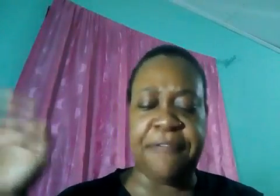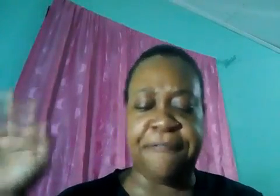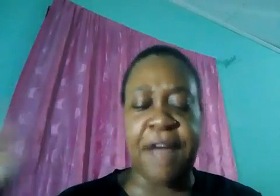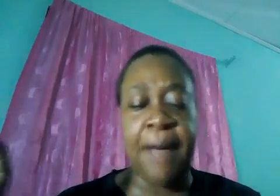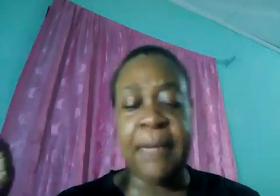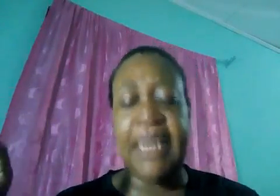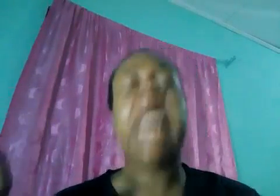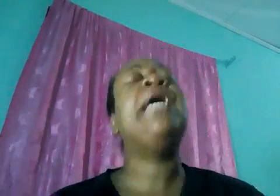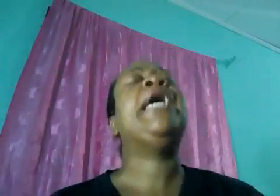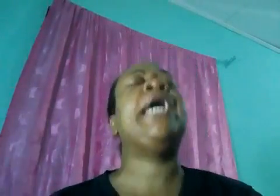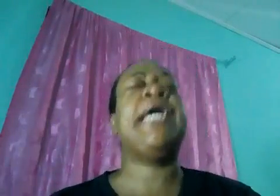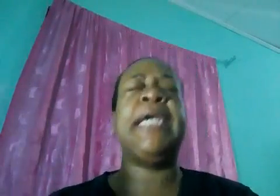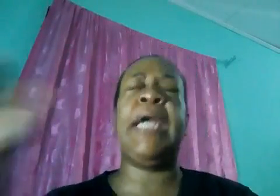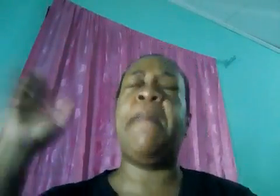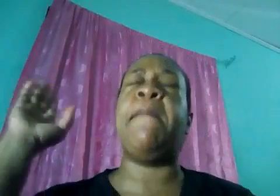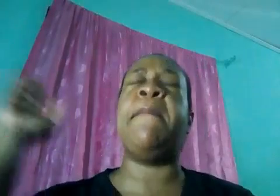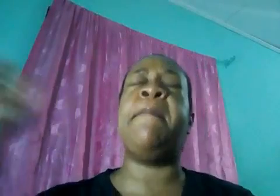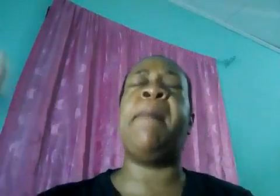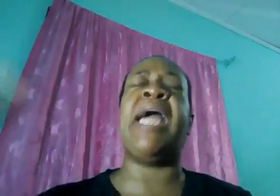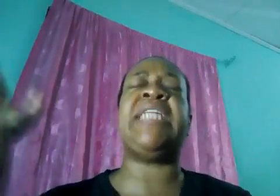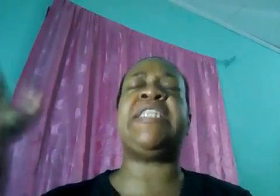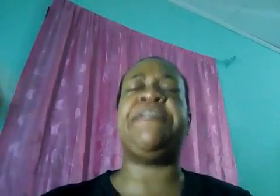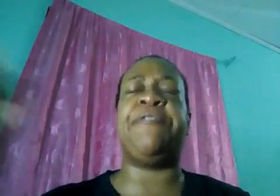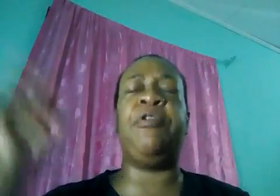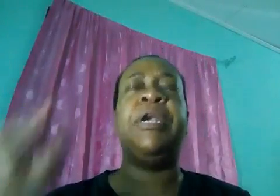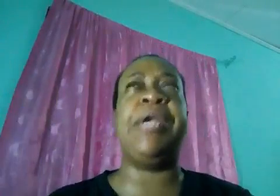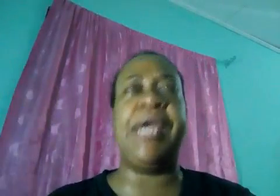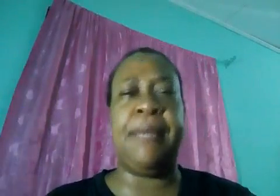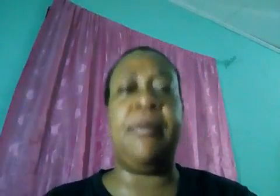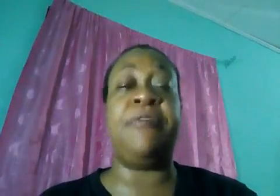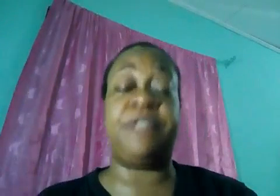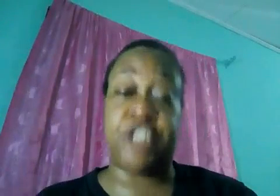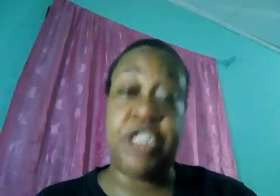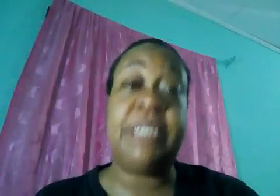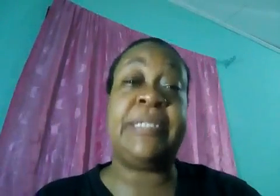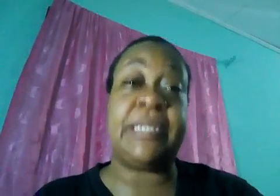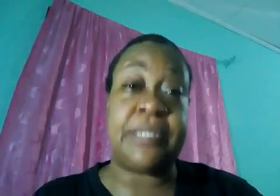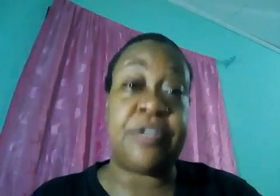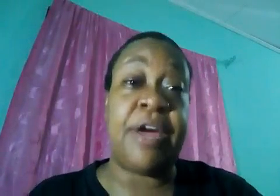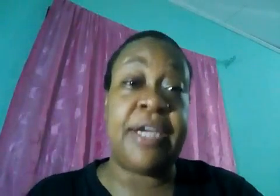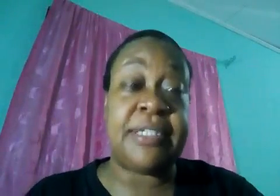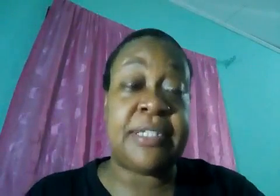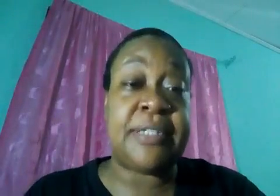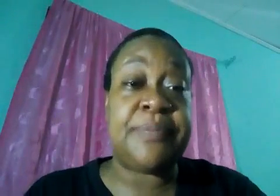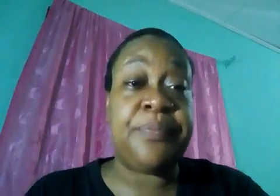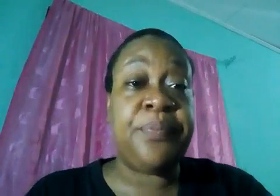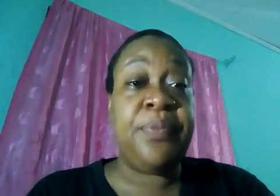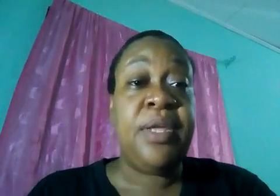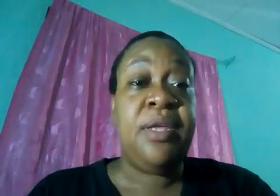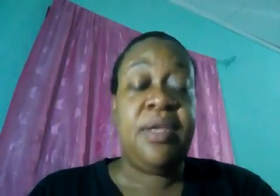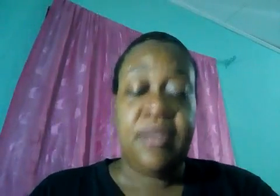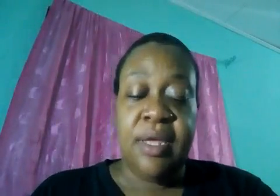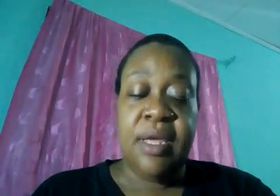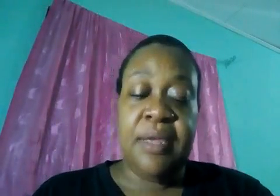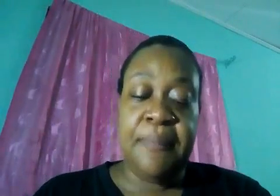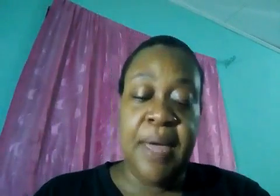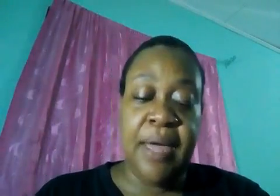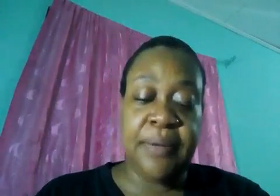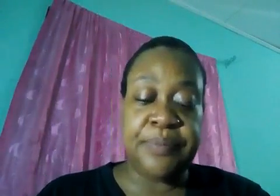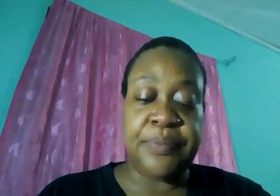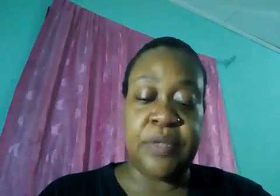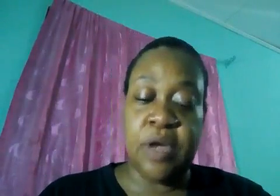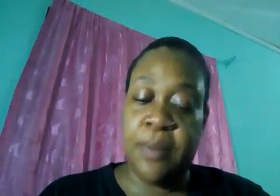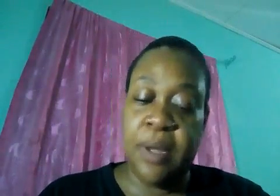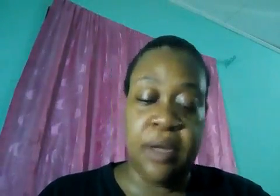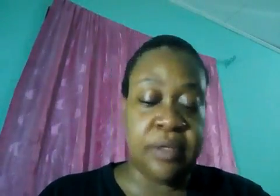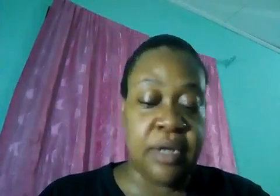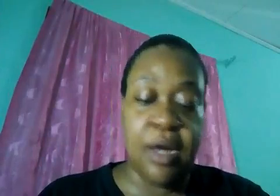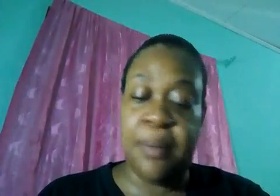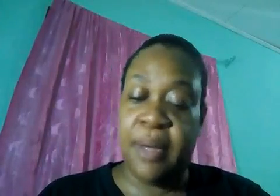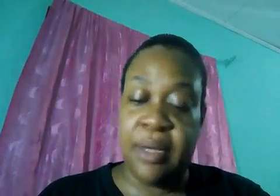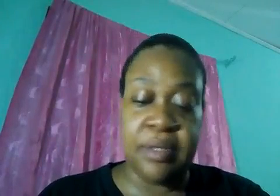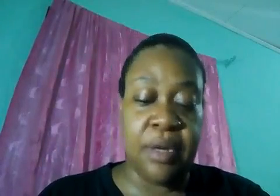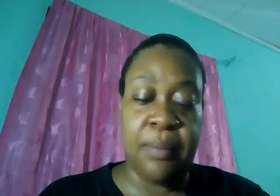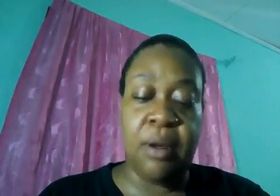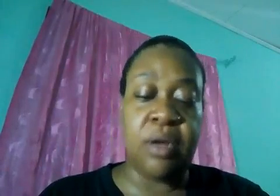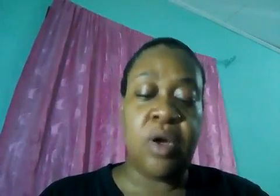family in the mightiful name of Jesus Christ. Amen. Come on.